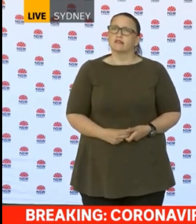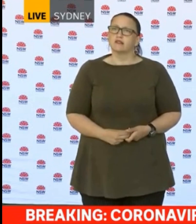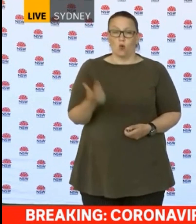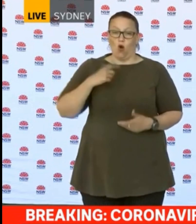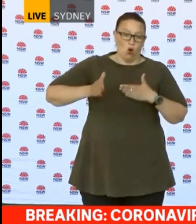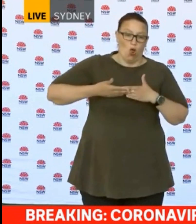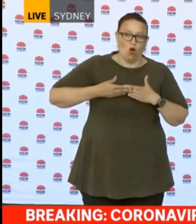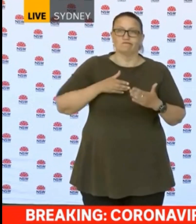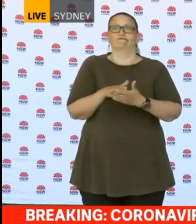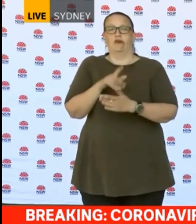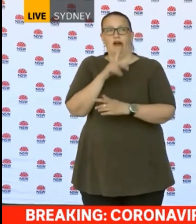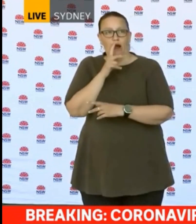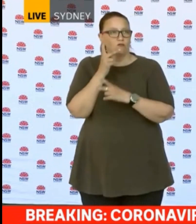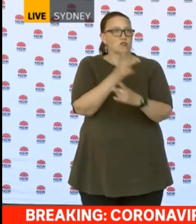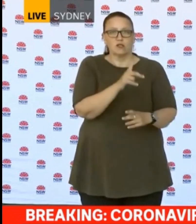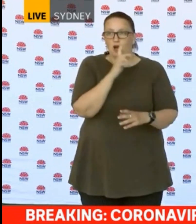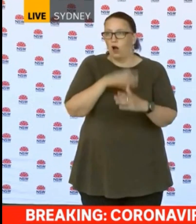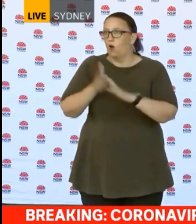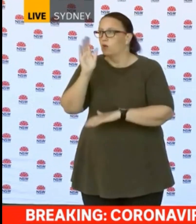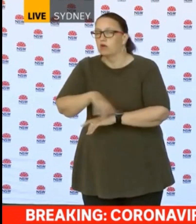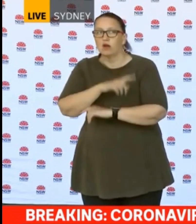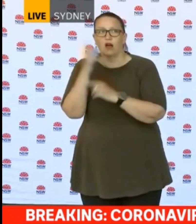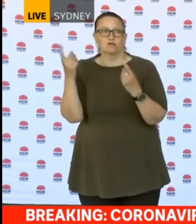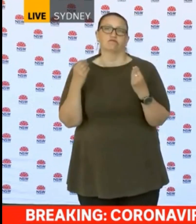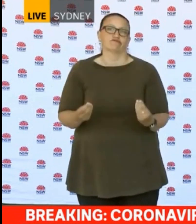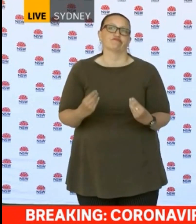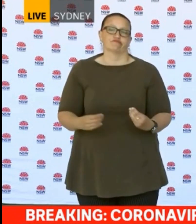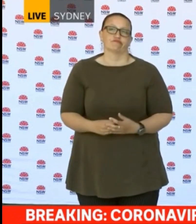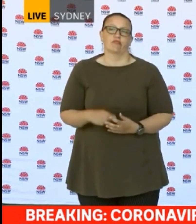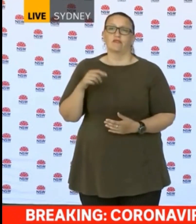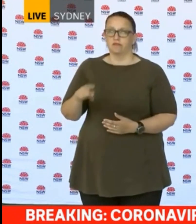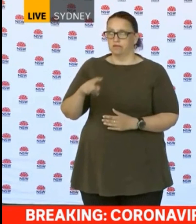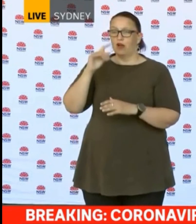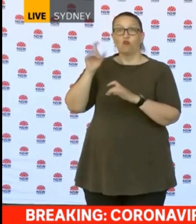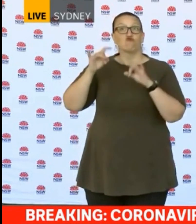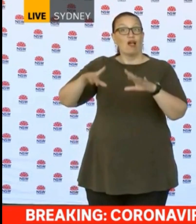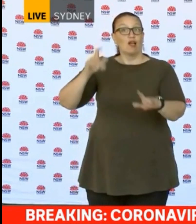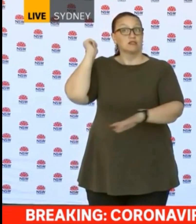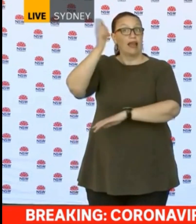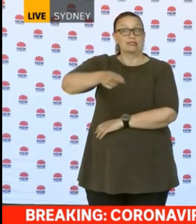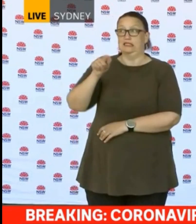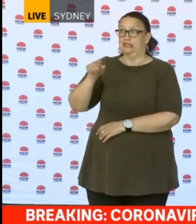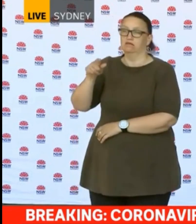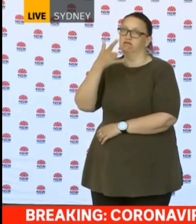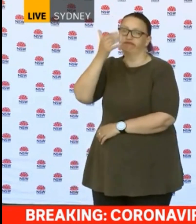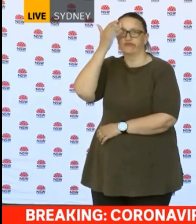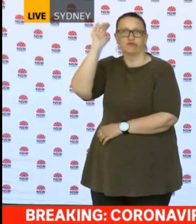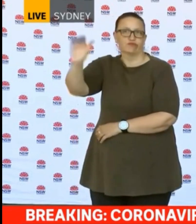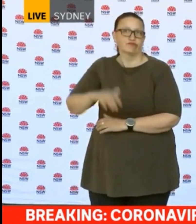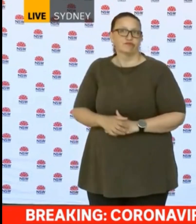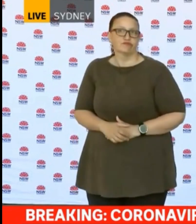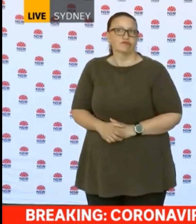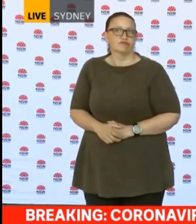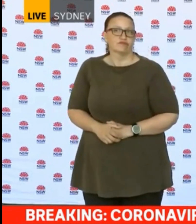that, and I think this international event highlights the inconsistency of that. Yeah, we're hearing reports that Manly,